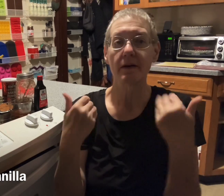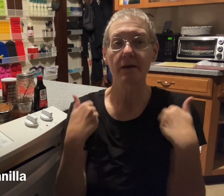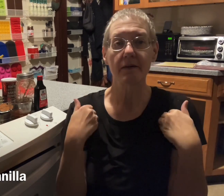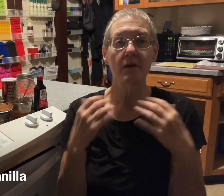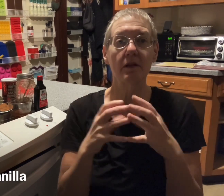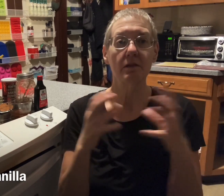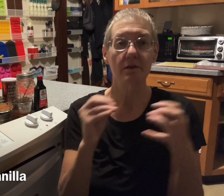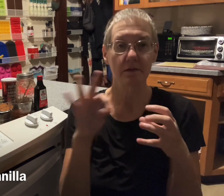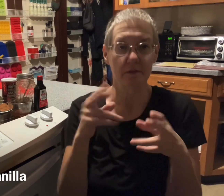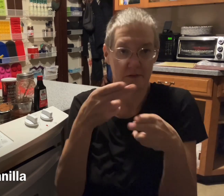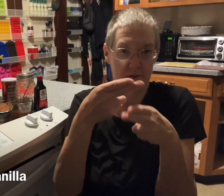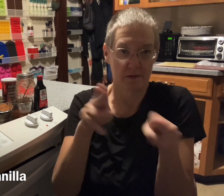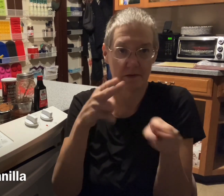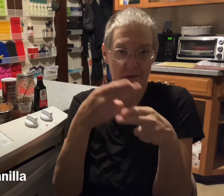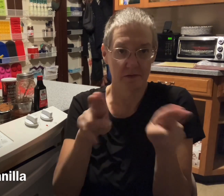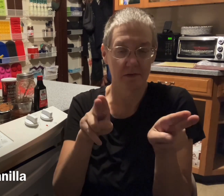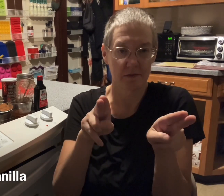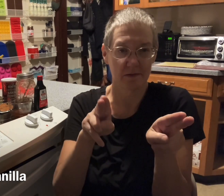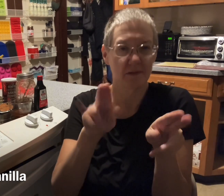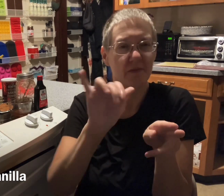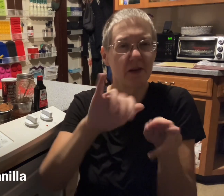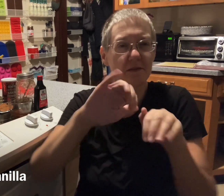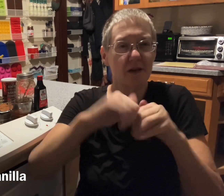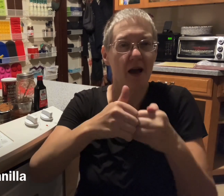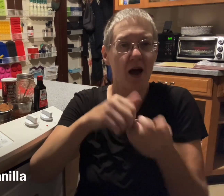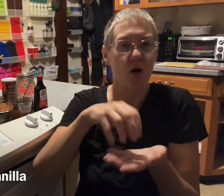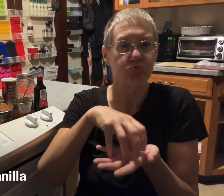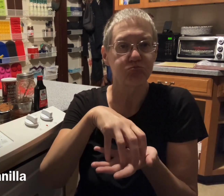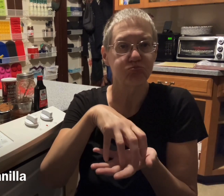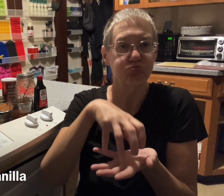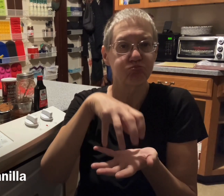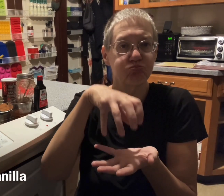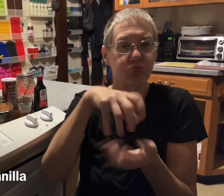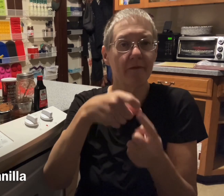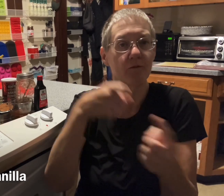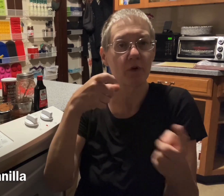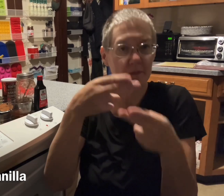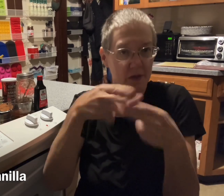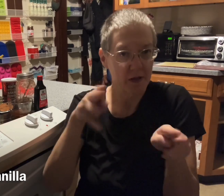muffins have a lot of eggs in them. That's how they rise.